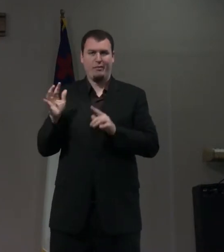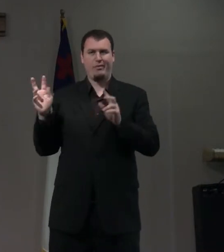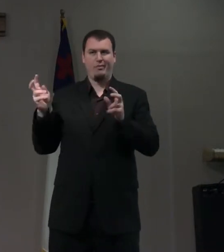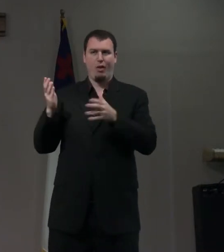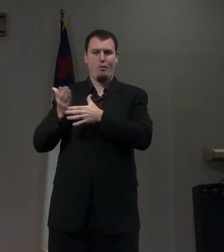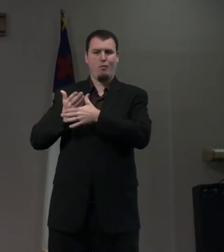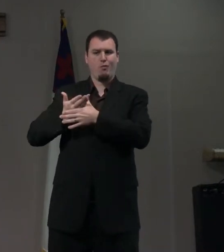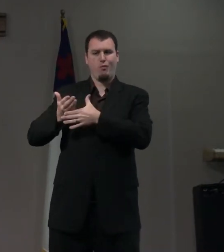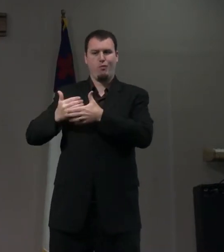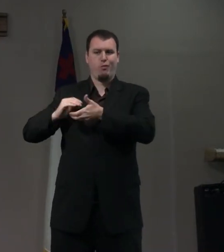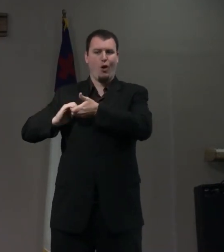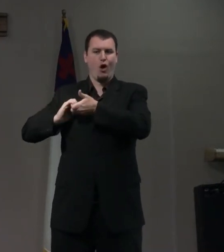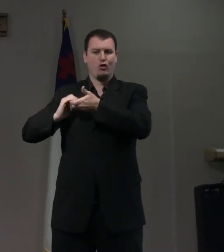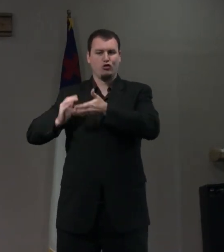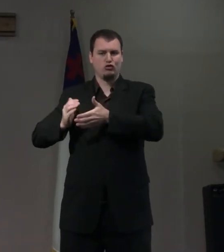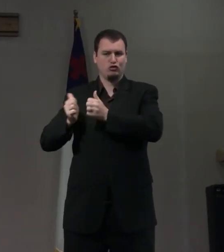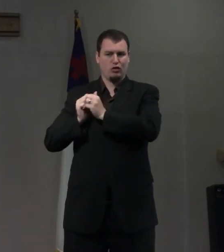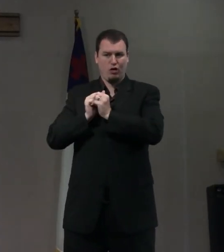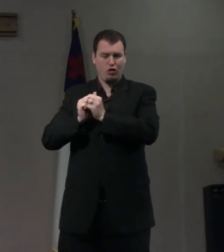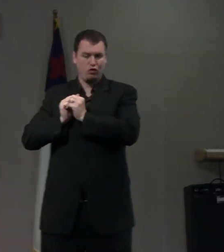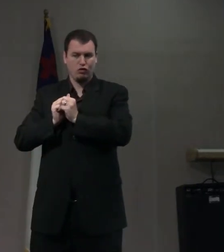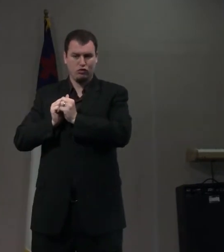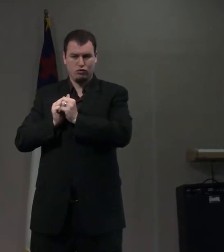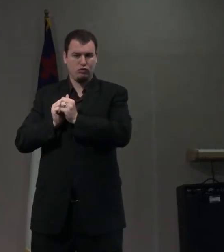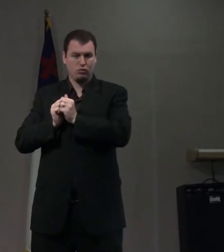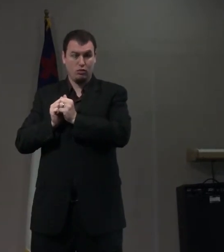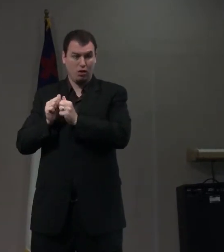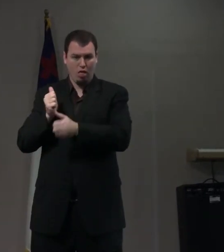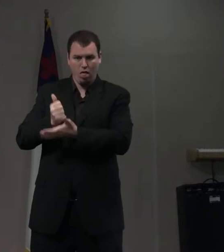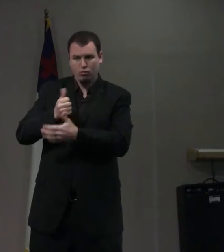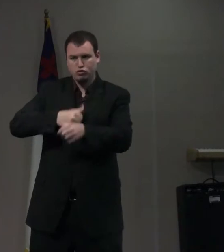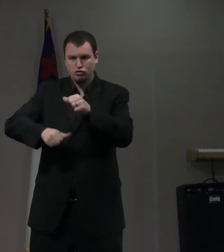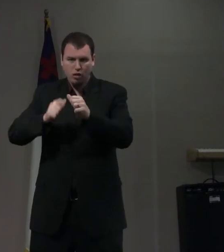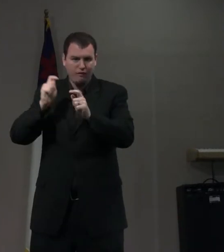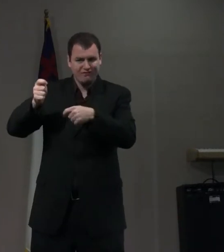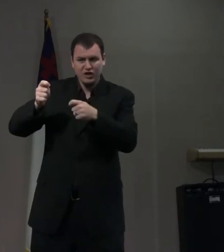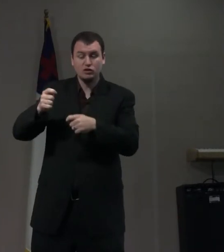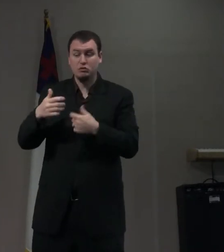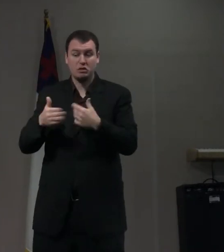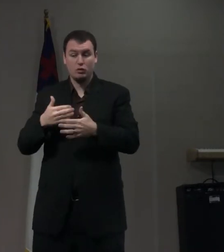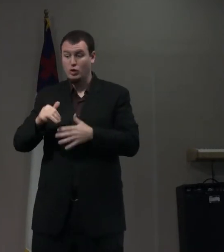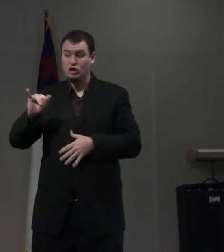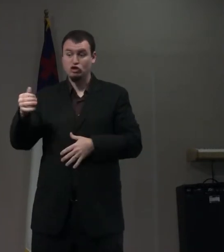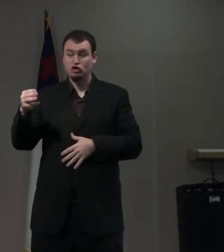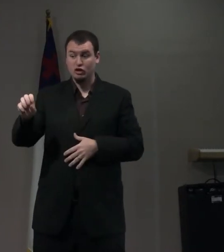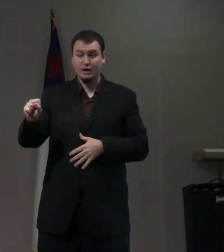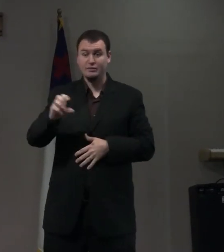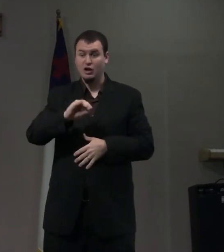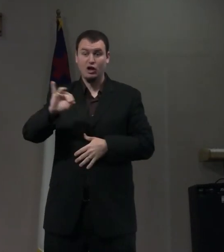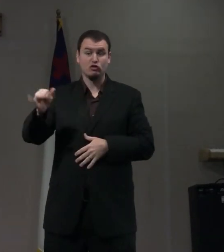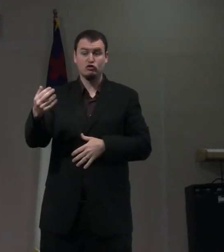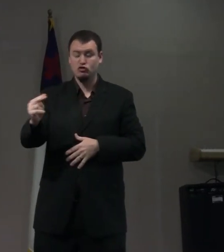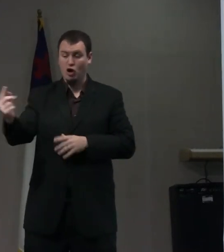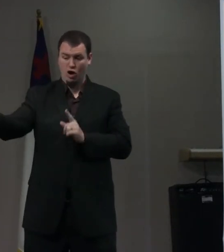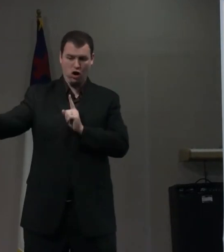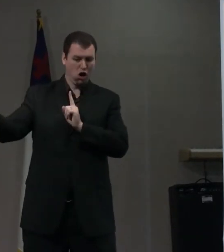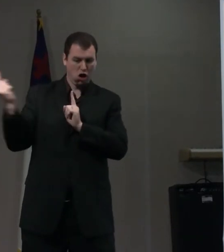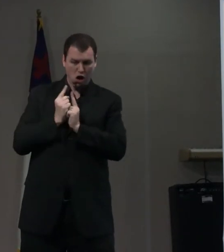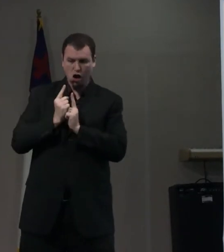the four of them were partners, and they helped each other. But James and John came